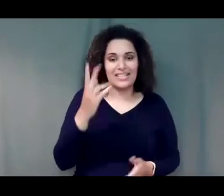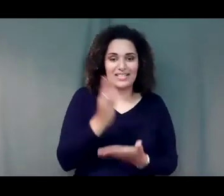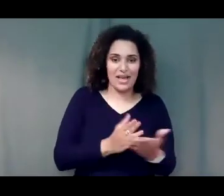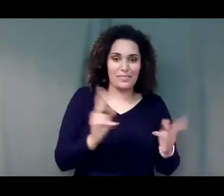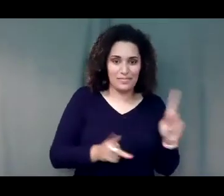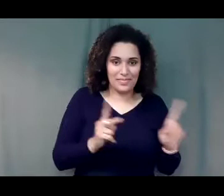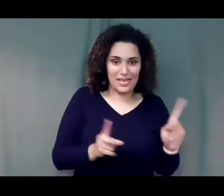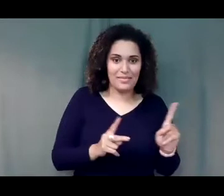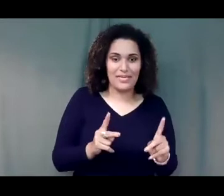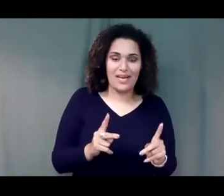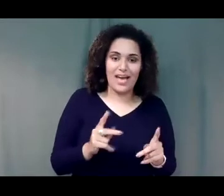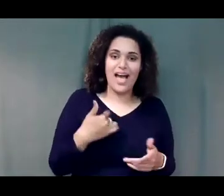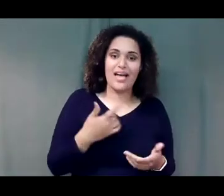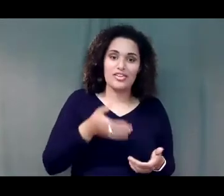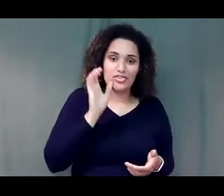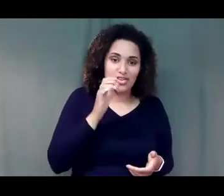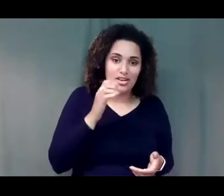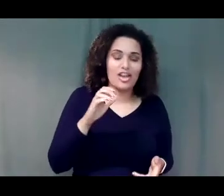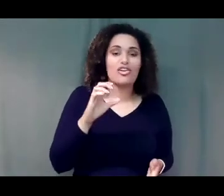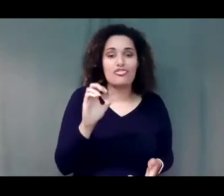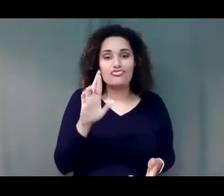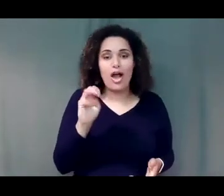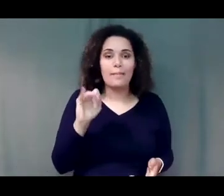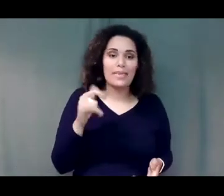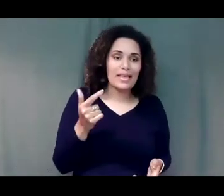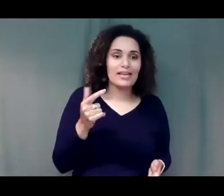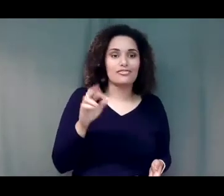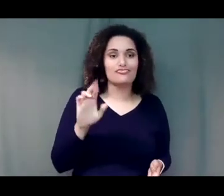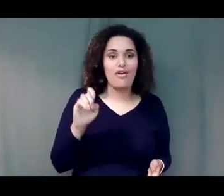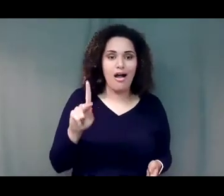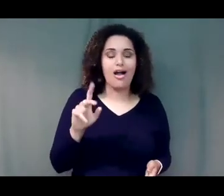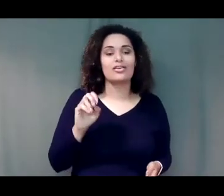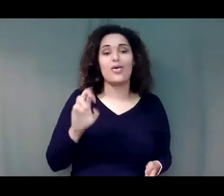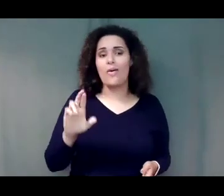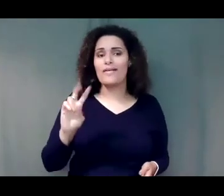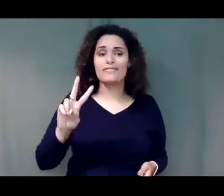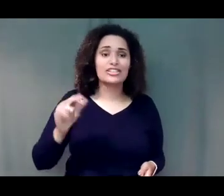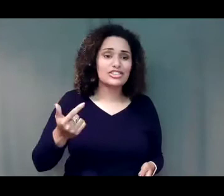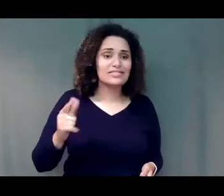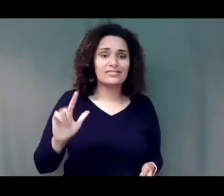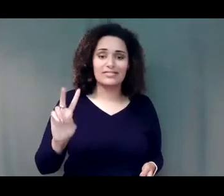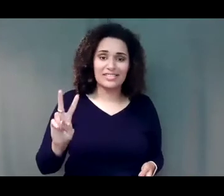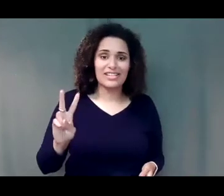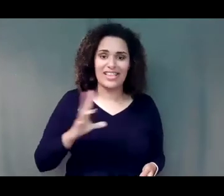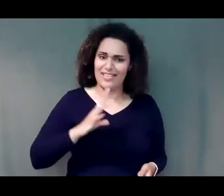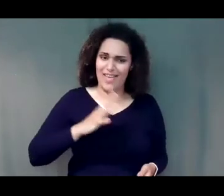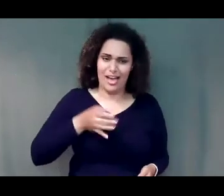off script there, drinking Crumbling Rock or drinking VGV or something else. That's fine. You can drink whatever